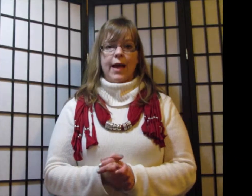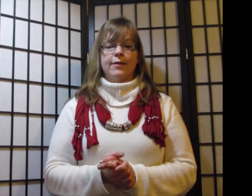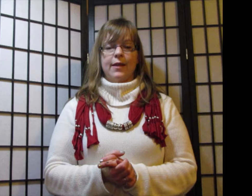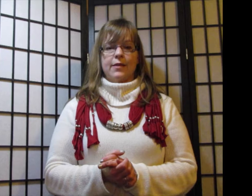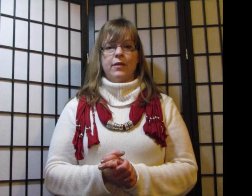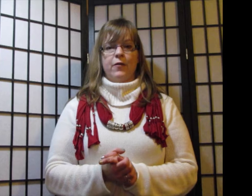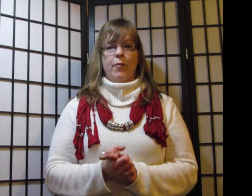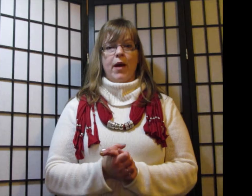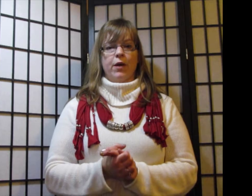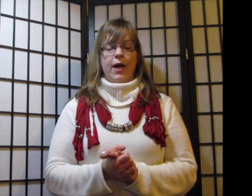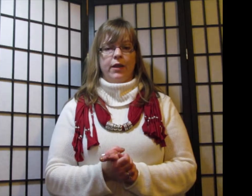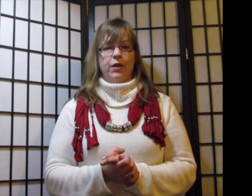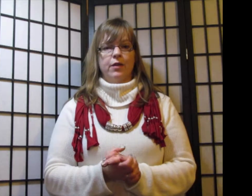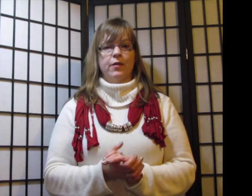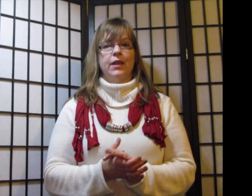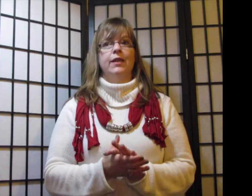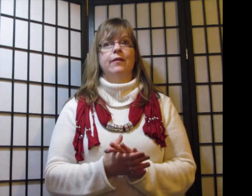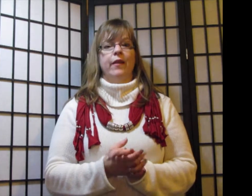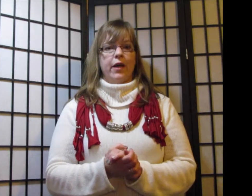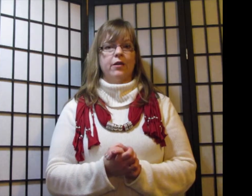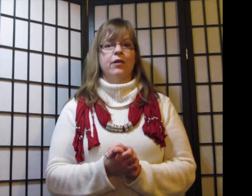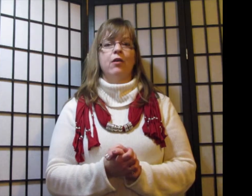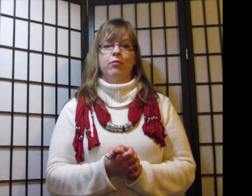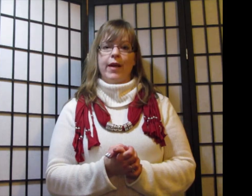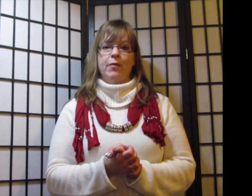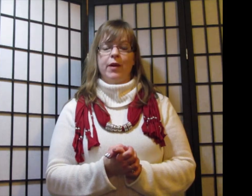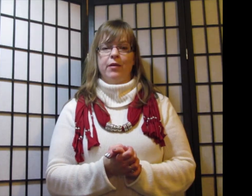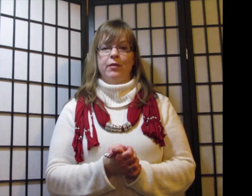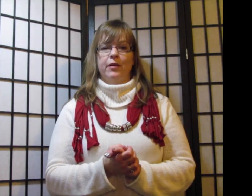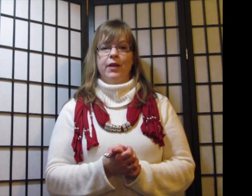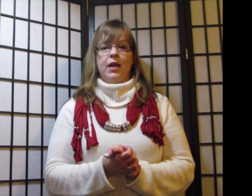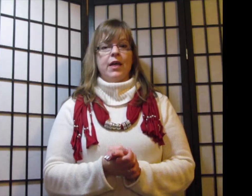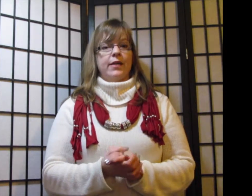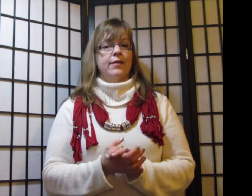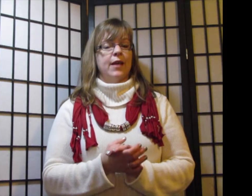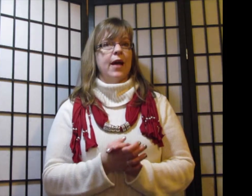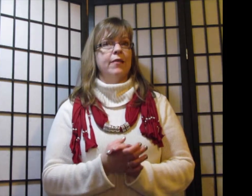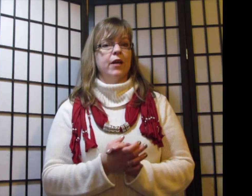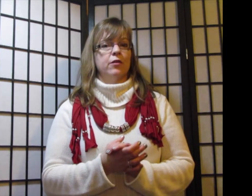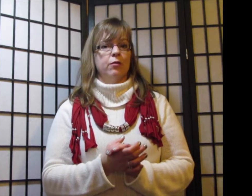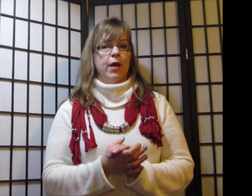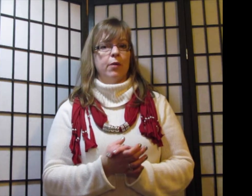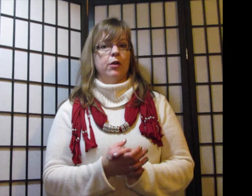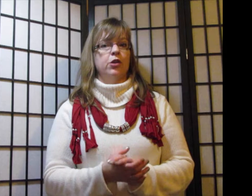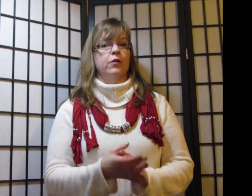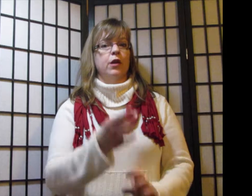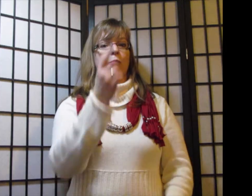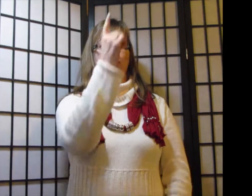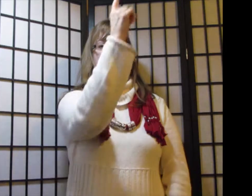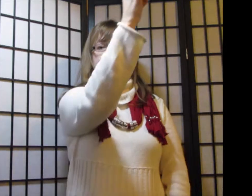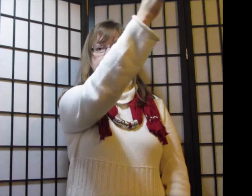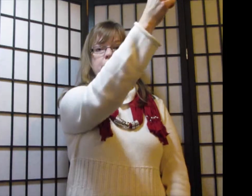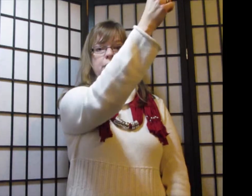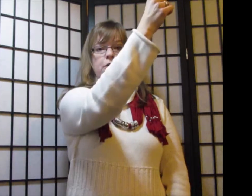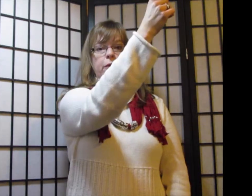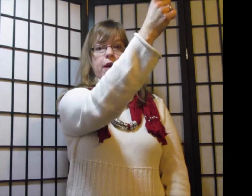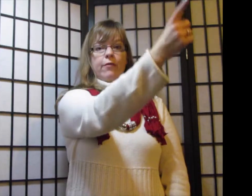our last sentence about colors is there's a rainbow. To sign there's a rainbow, you're just going to point to wherever